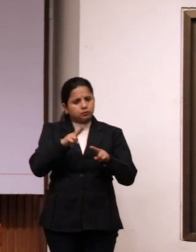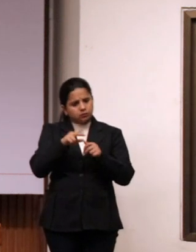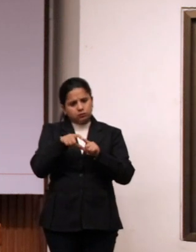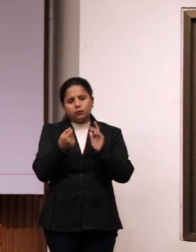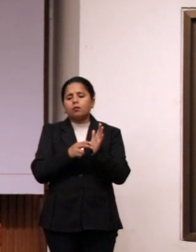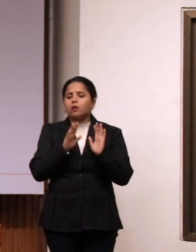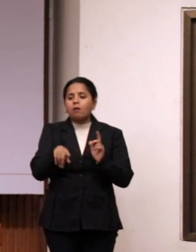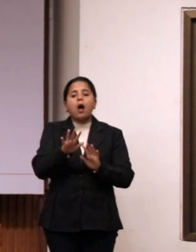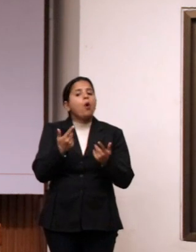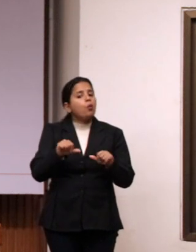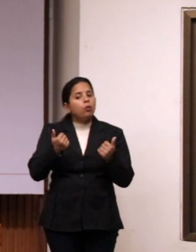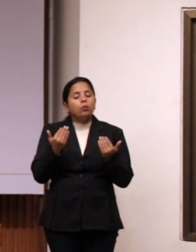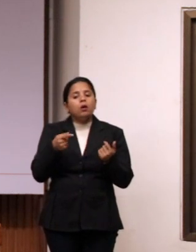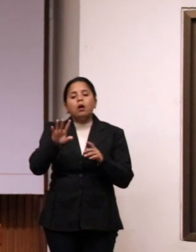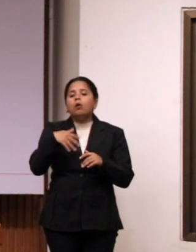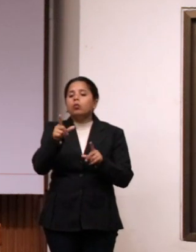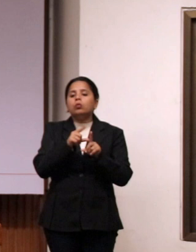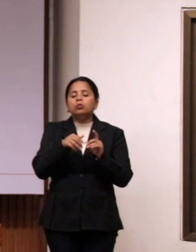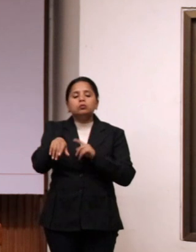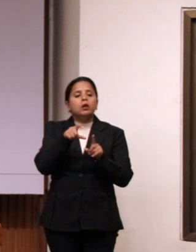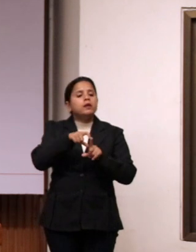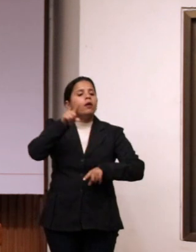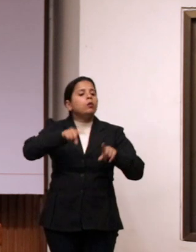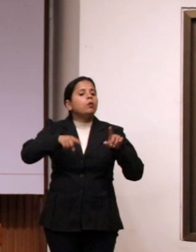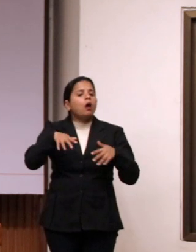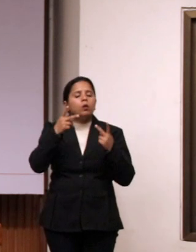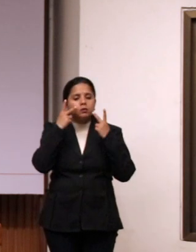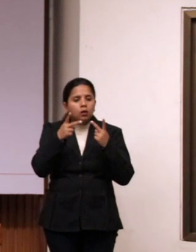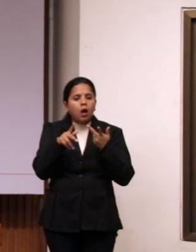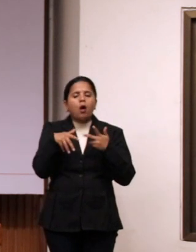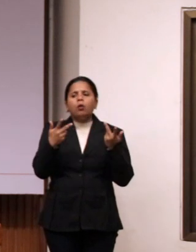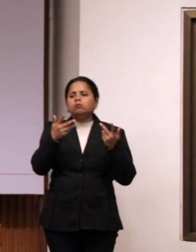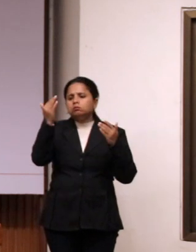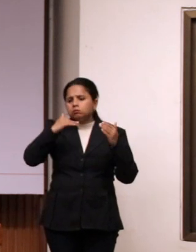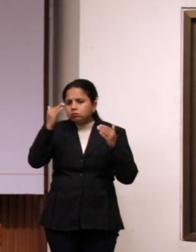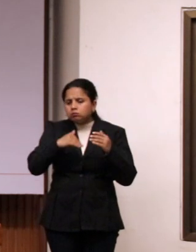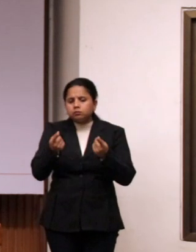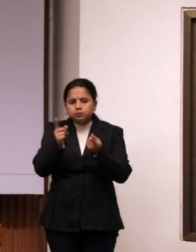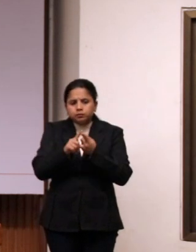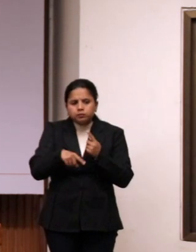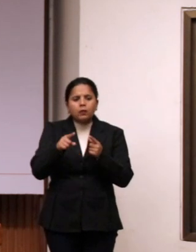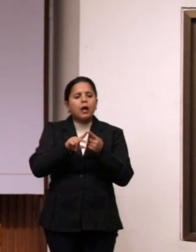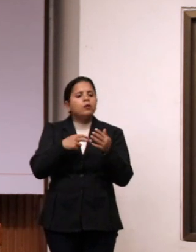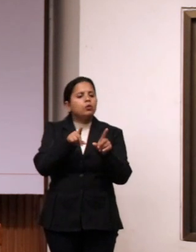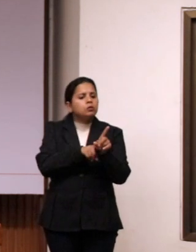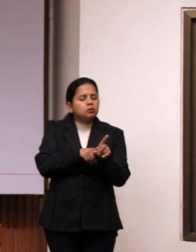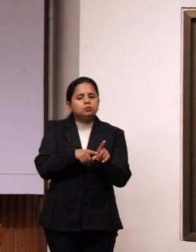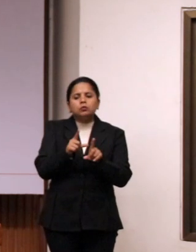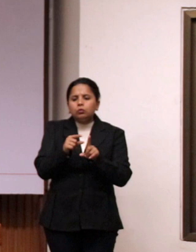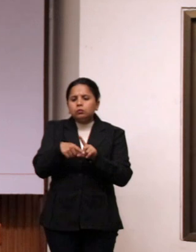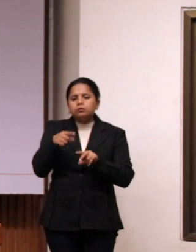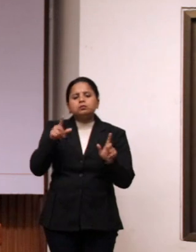you to understand that how you see diversity, how you look at the succession, how you look at the energy inputs of that